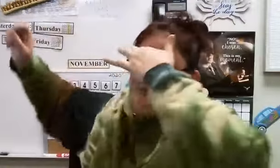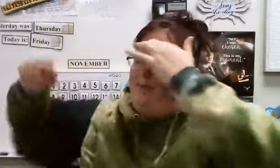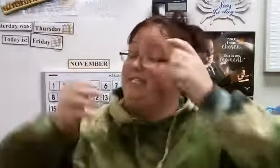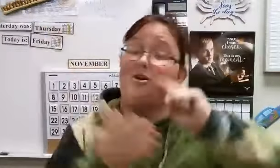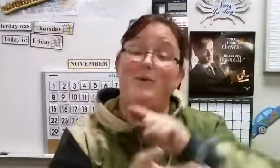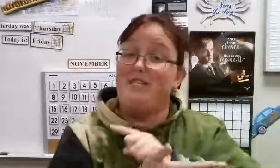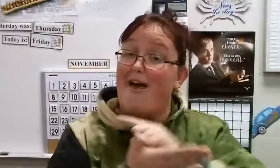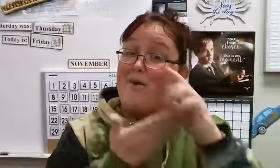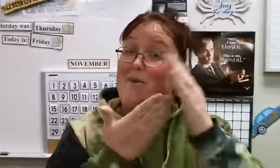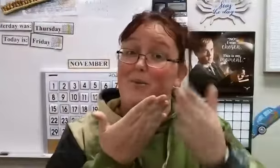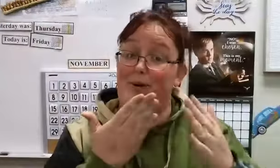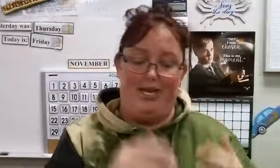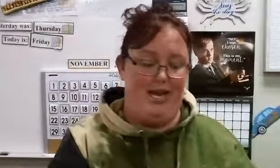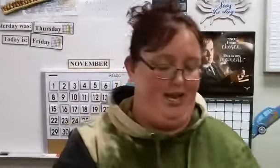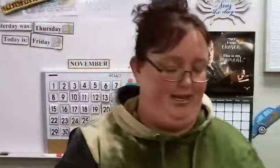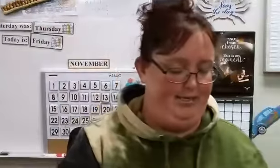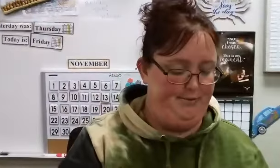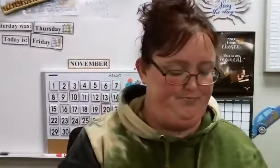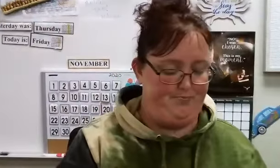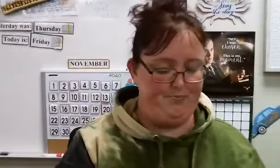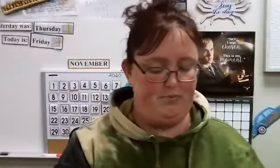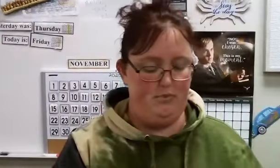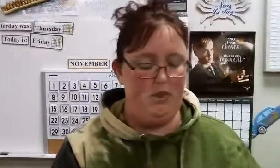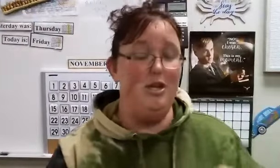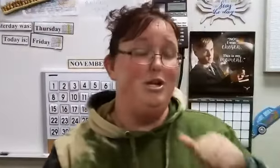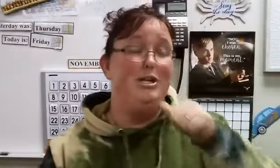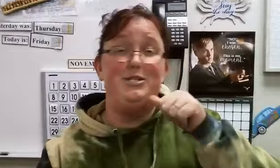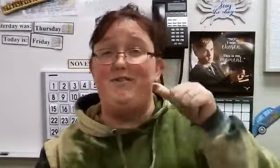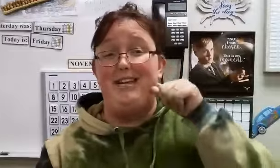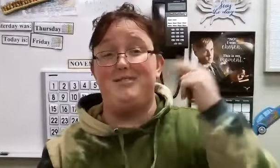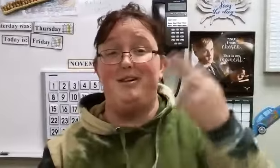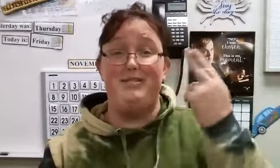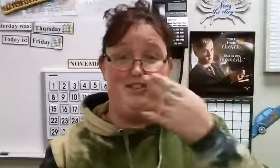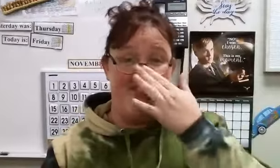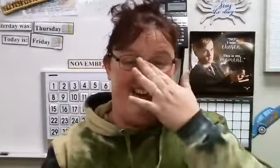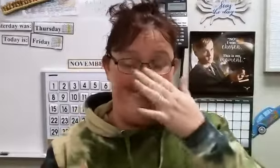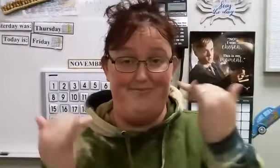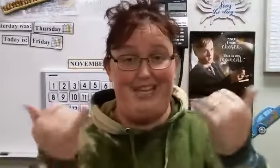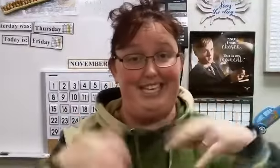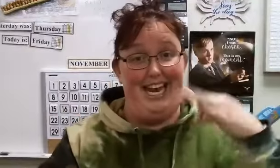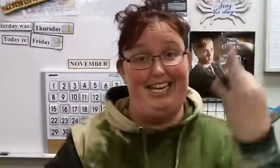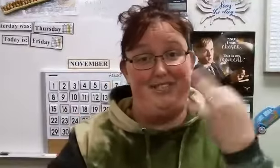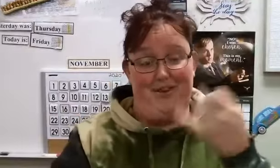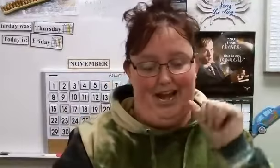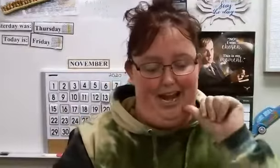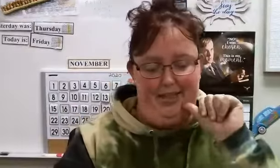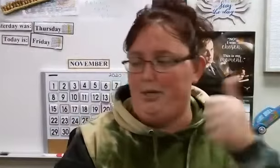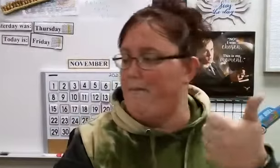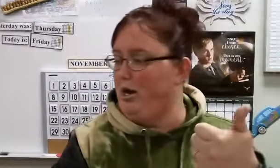Which means it's almost the weekend. So if yesterday was Thursday and today is Friday, then